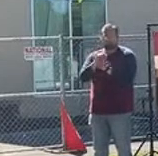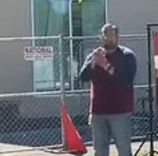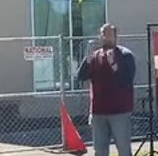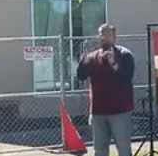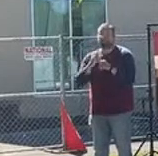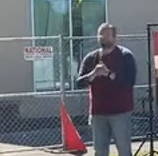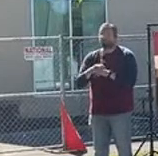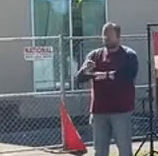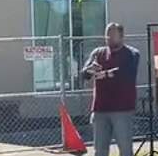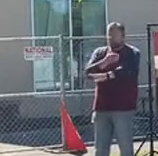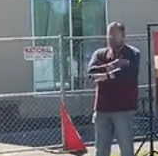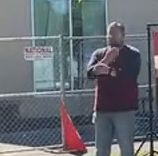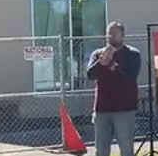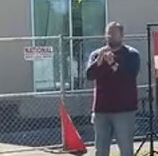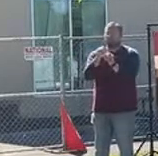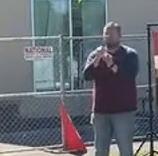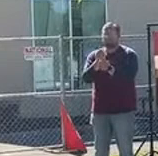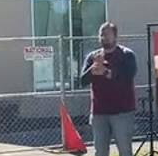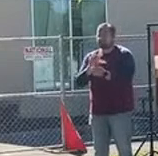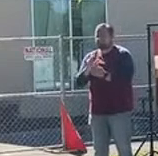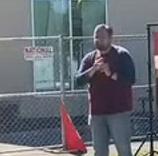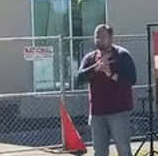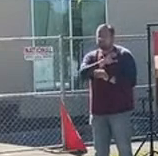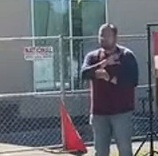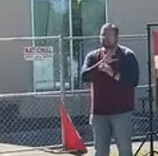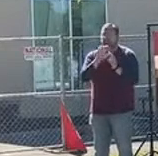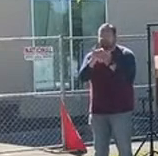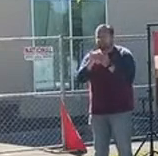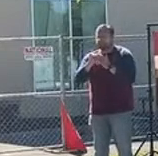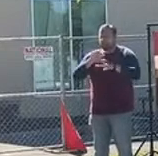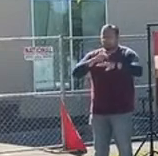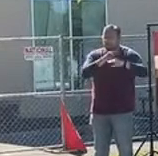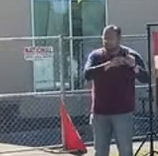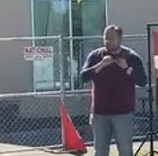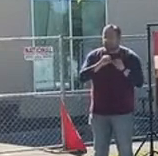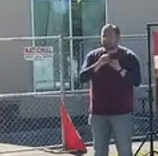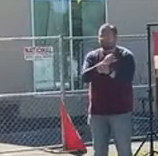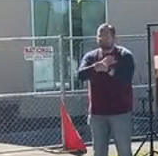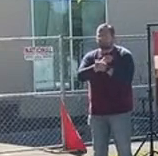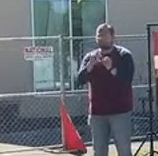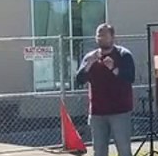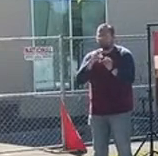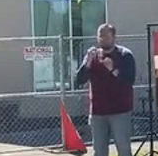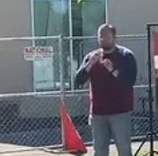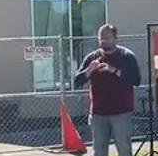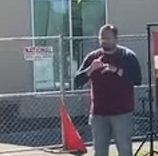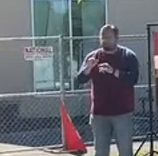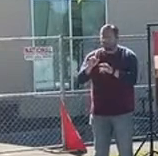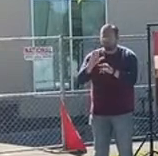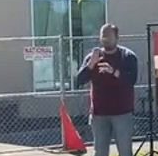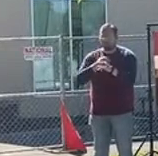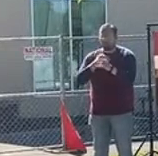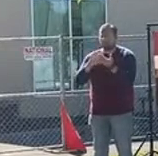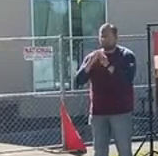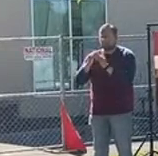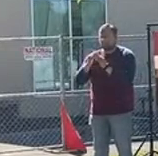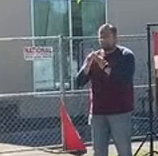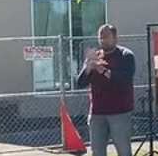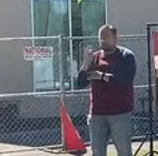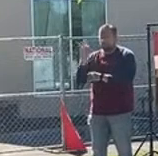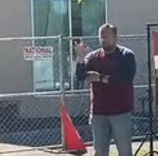to increase safety and security, including seismic safety, and to maintain our community's investment in the school facilities and